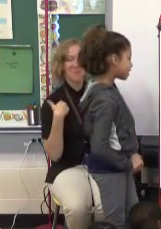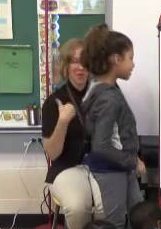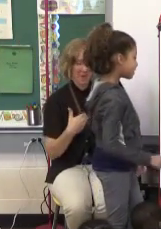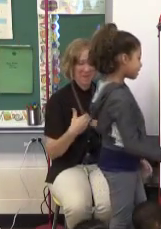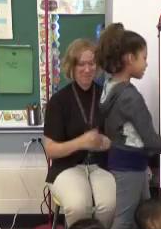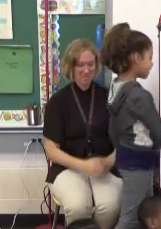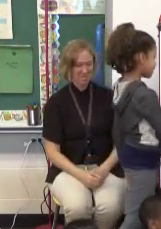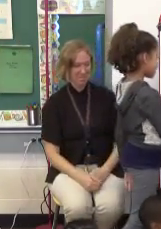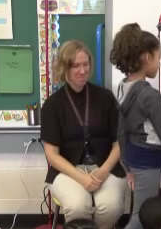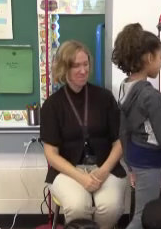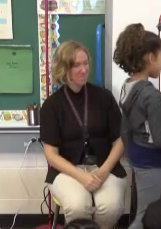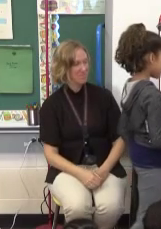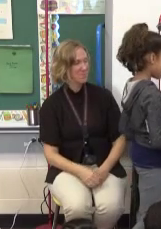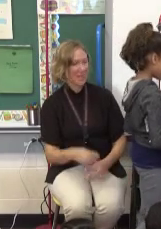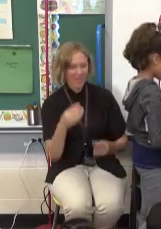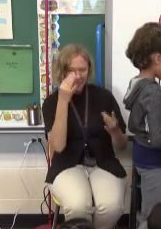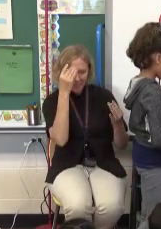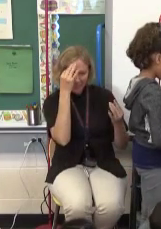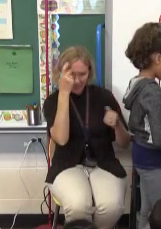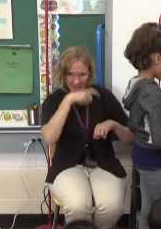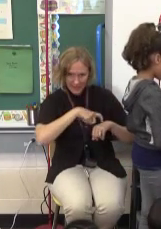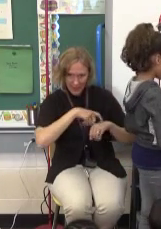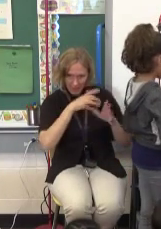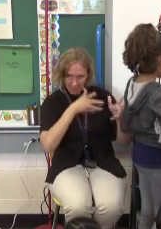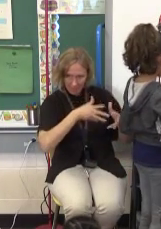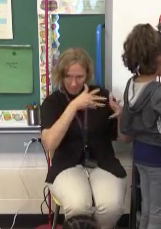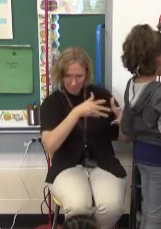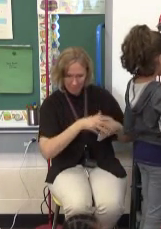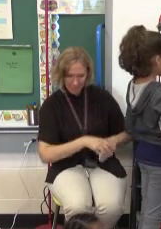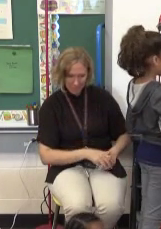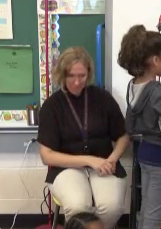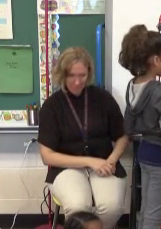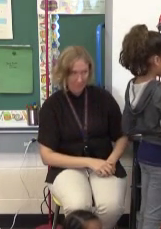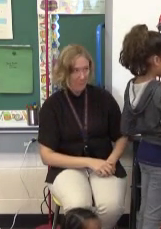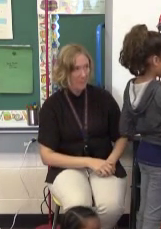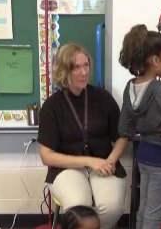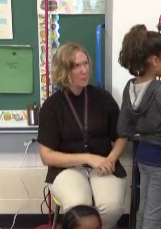right, let's give her think time.